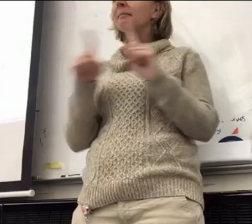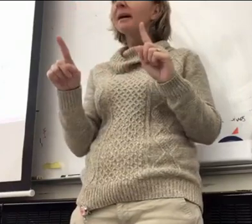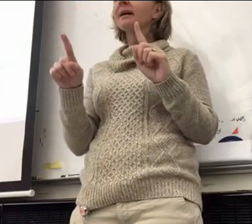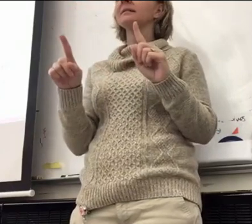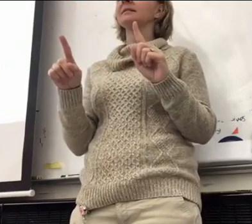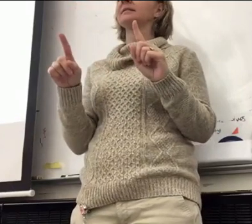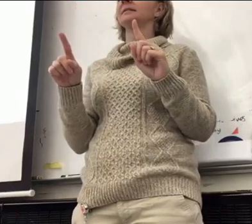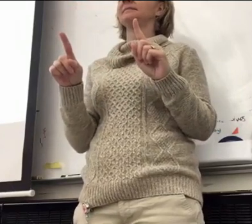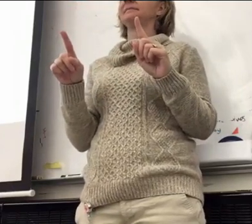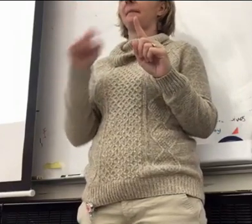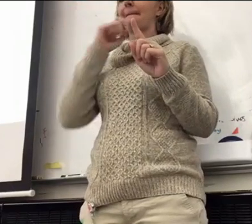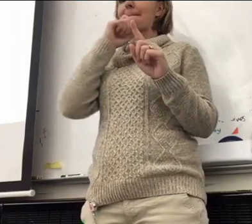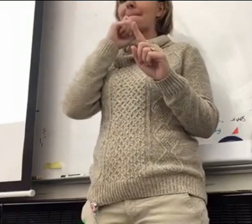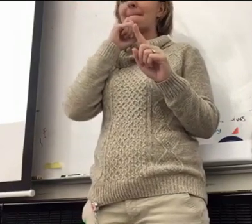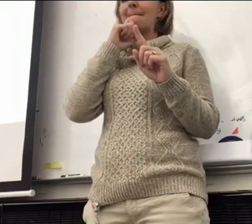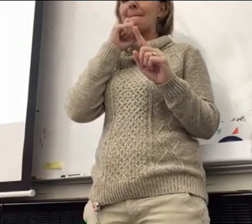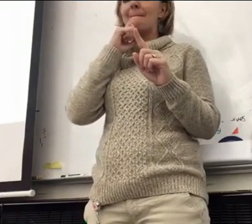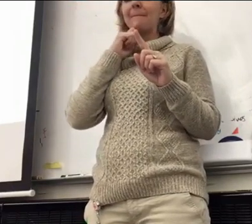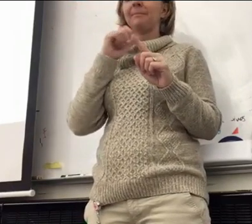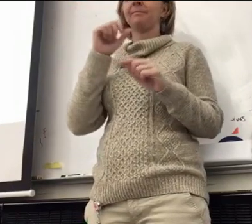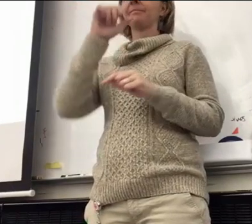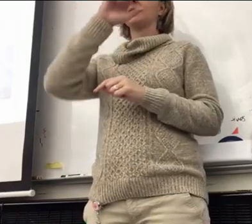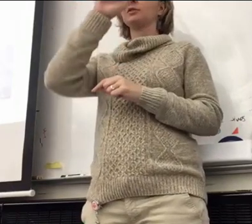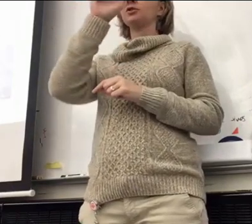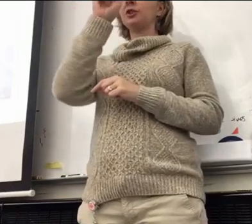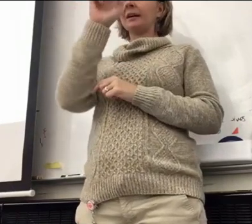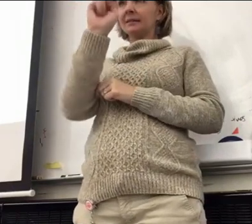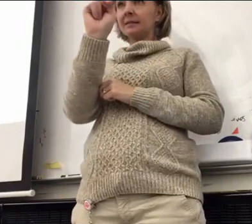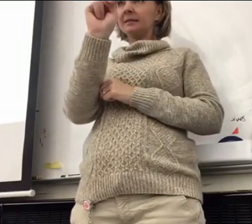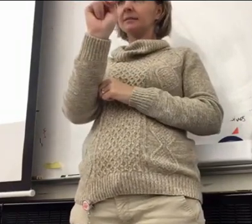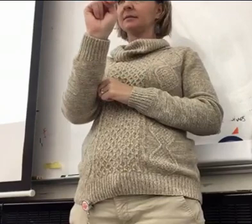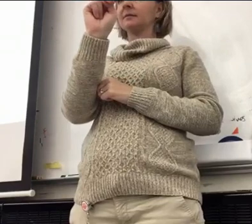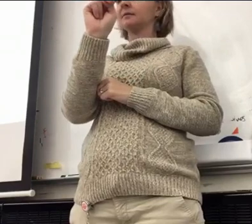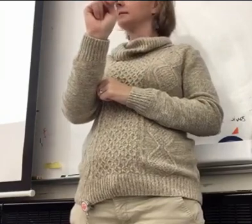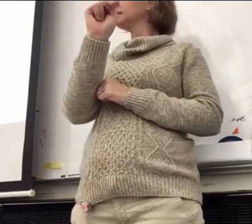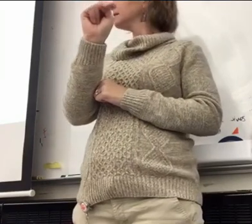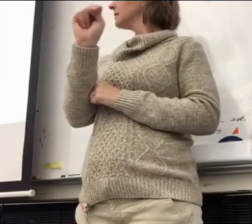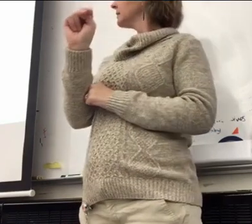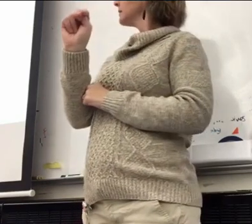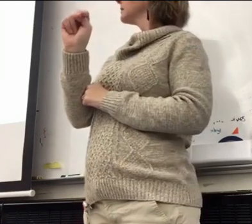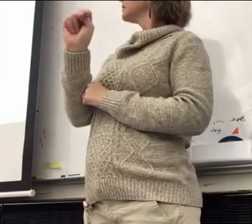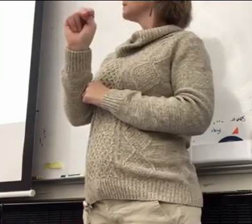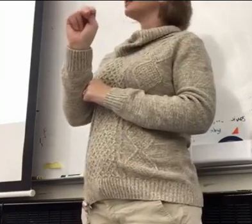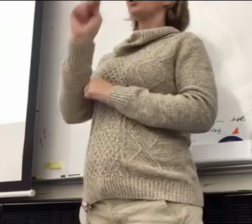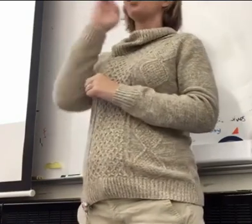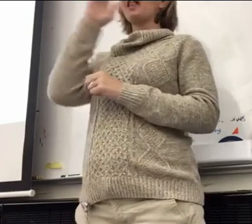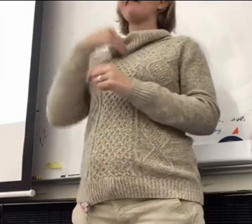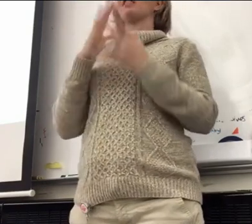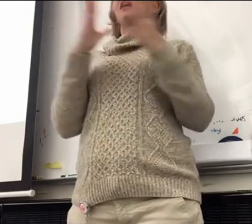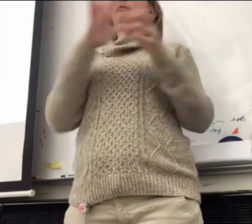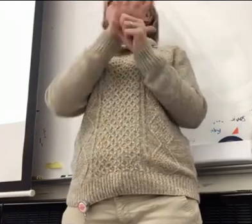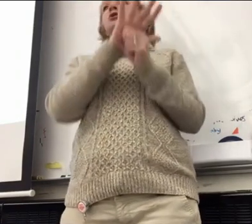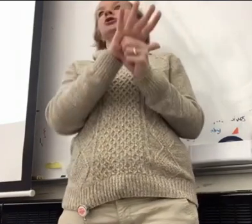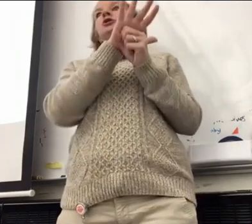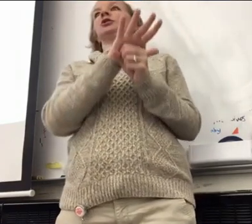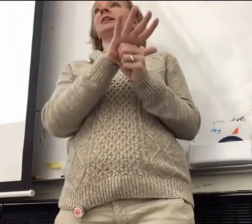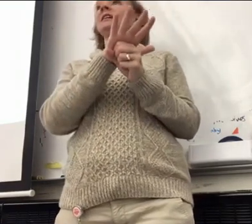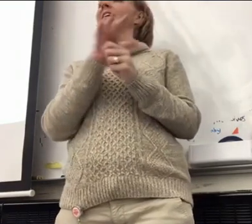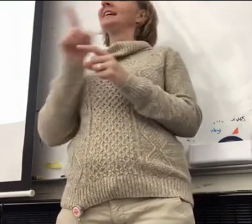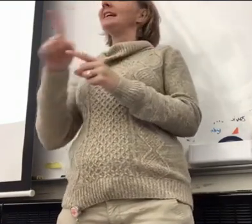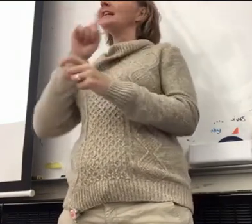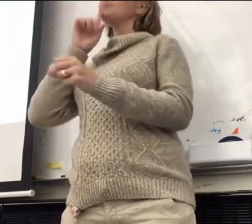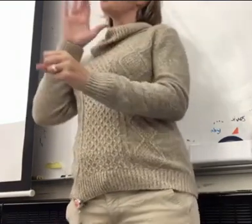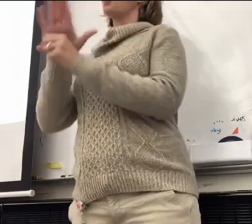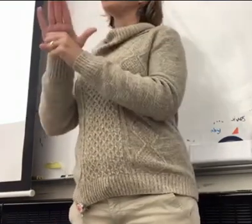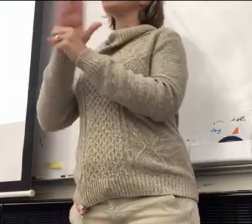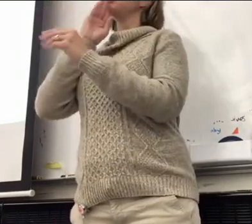is that Andrew Jackson, is going to have pressure. You see, he had promised that he was